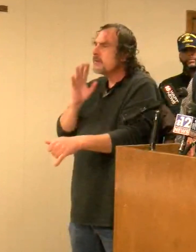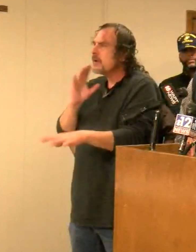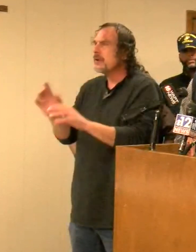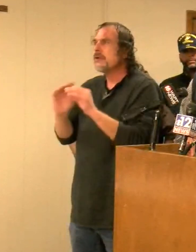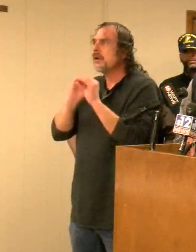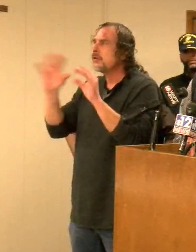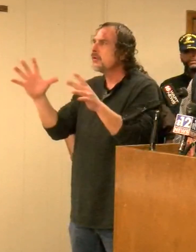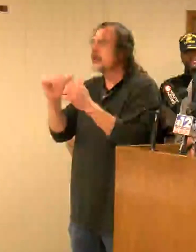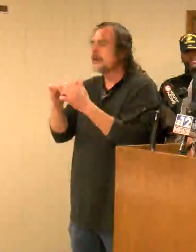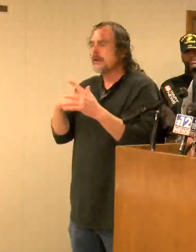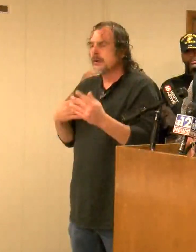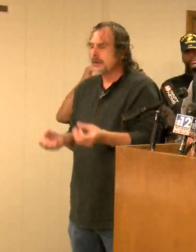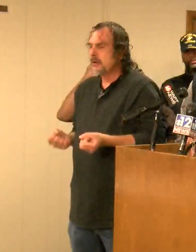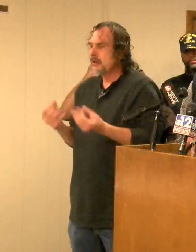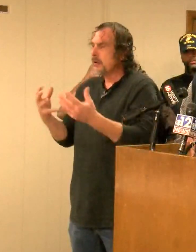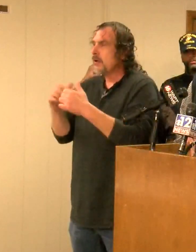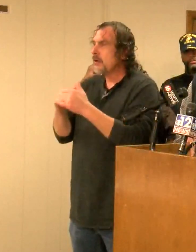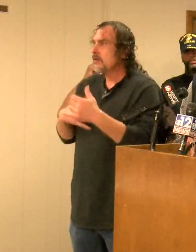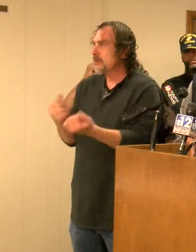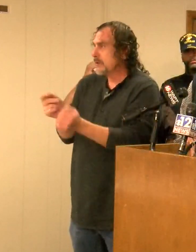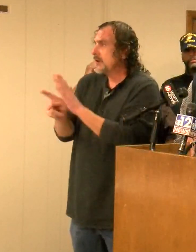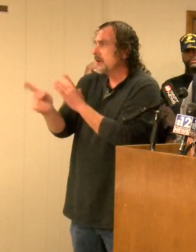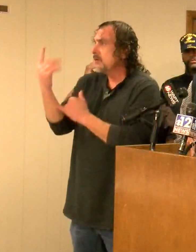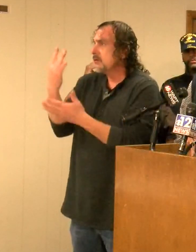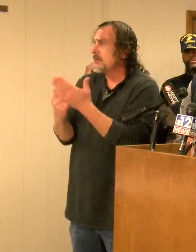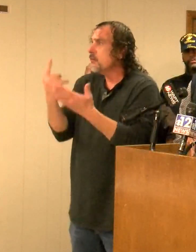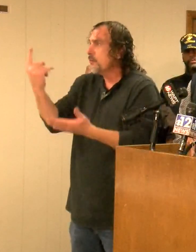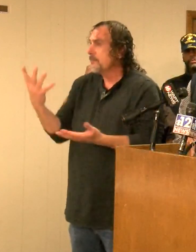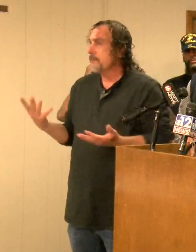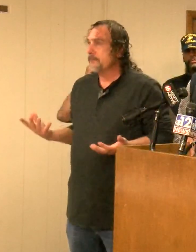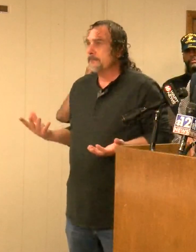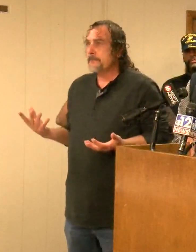anything but get one of our loved ones.